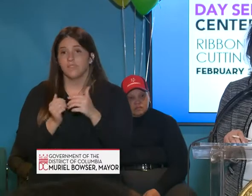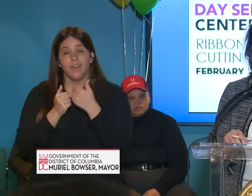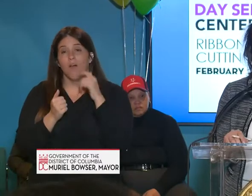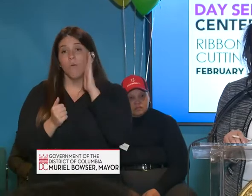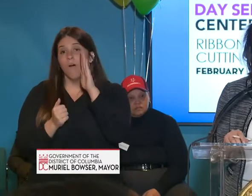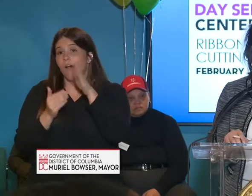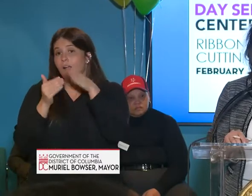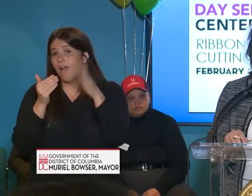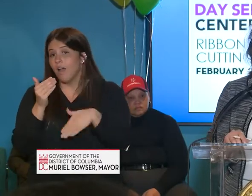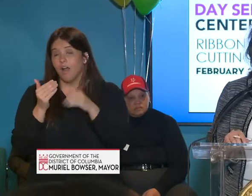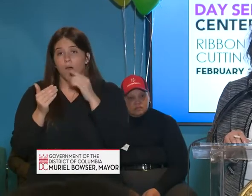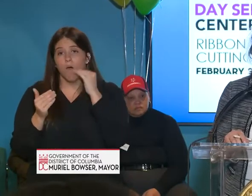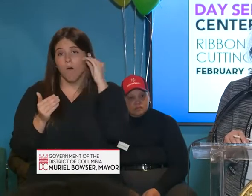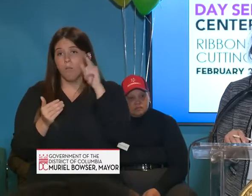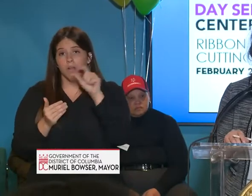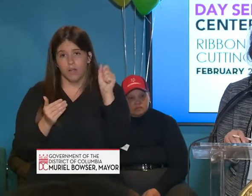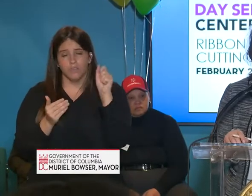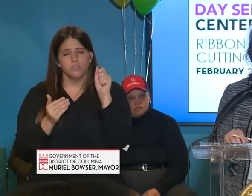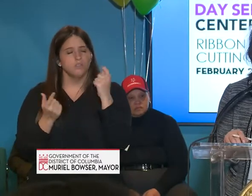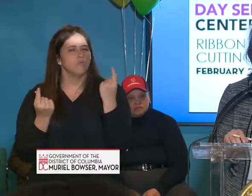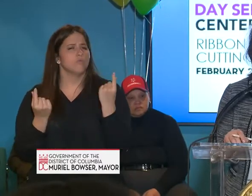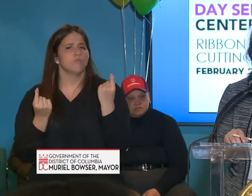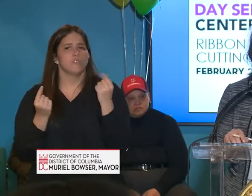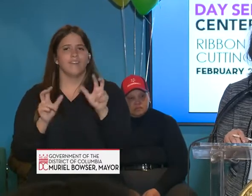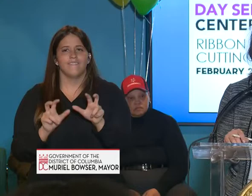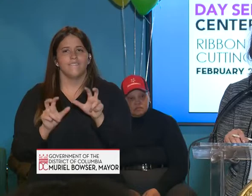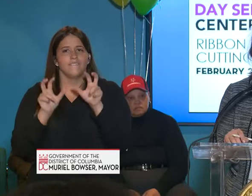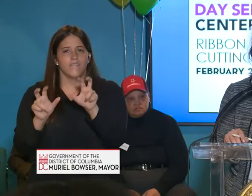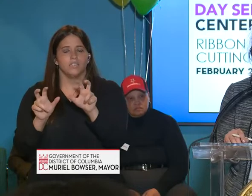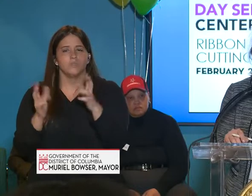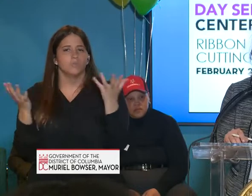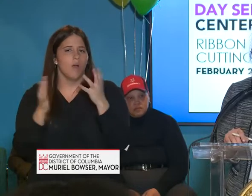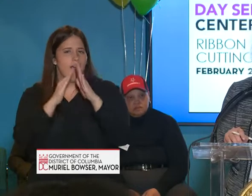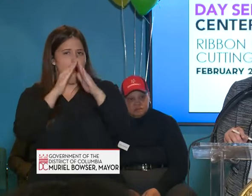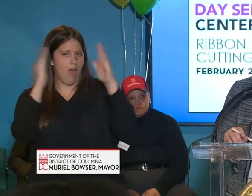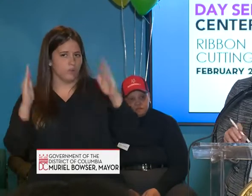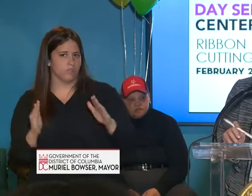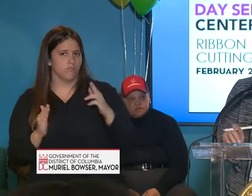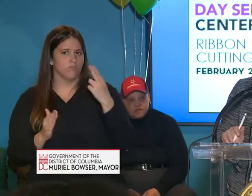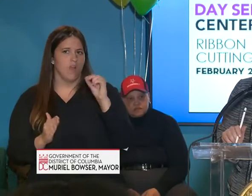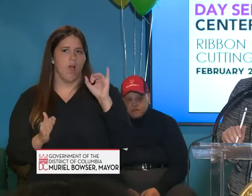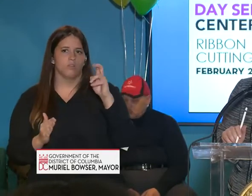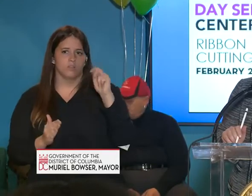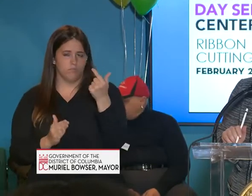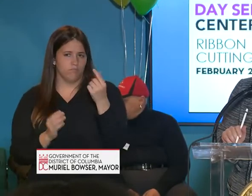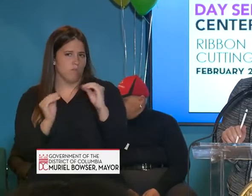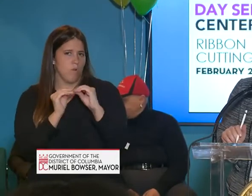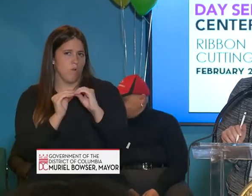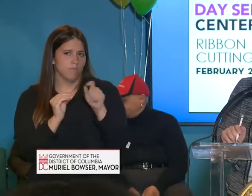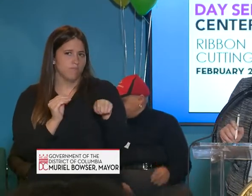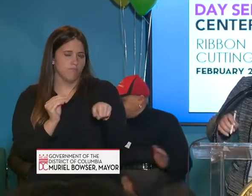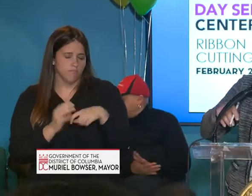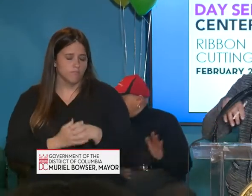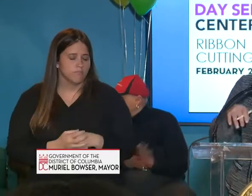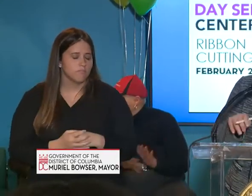chronic homelessness is by investing in more housing, right? That's right.